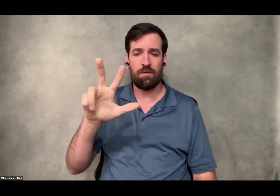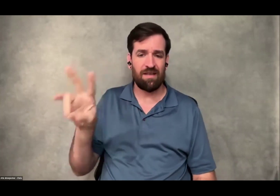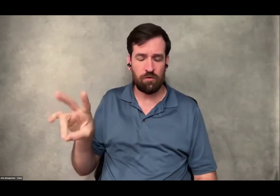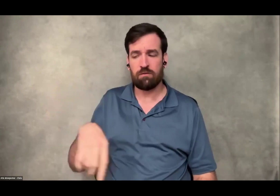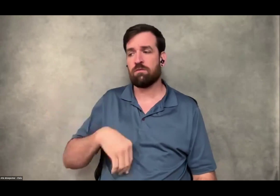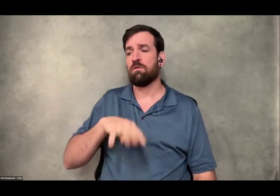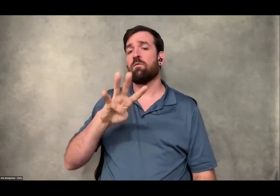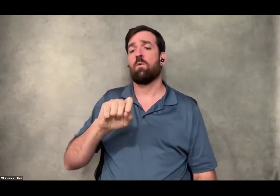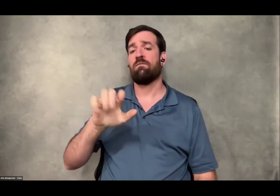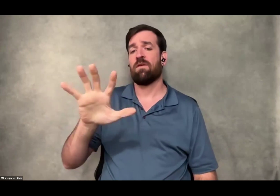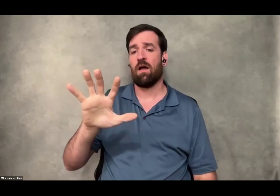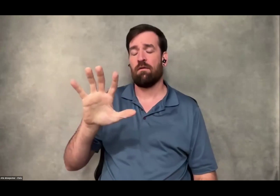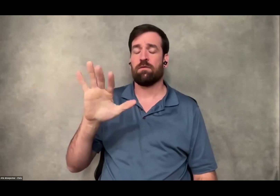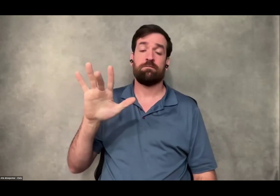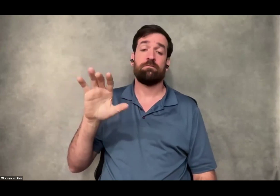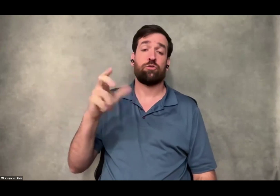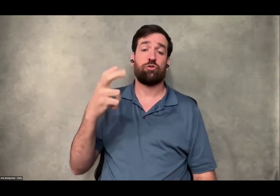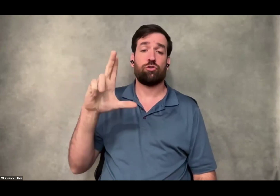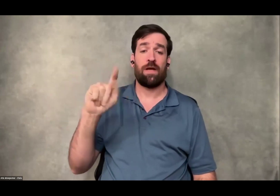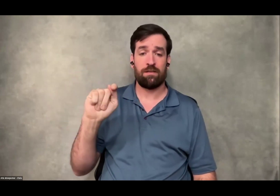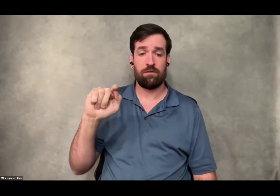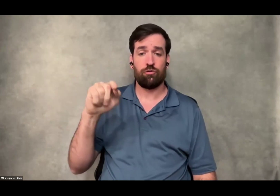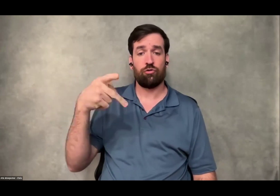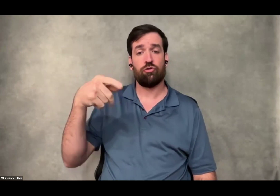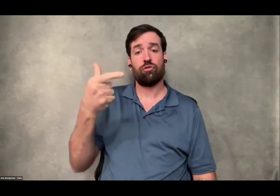select 4.5, excuse me, ChatGPT.